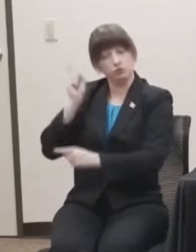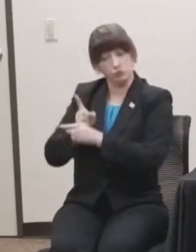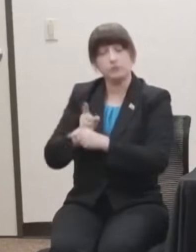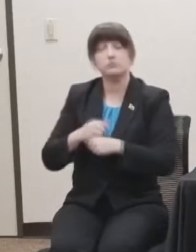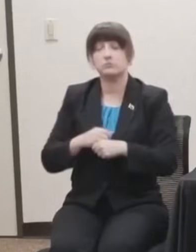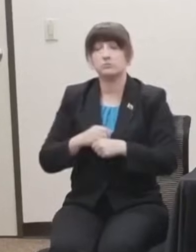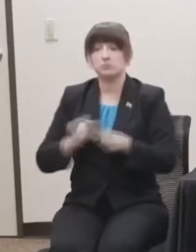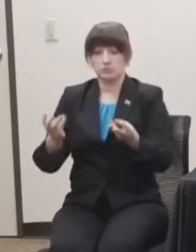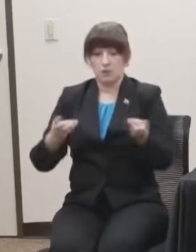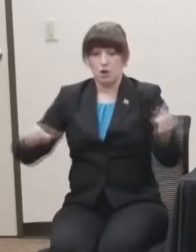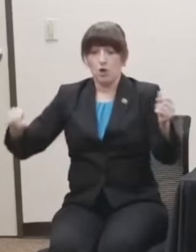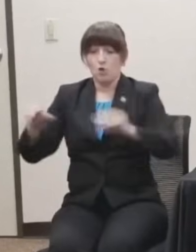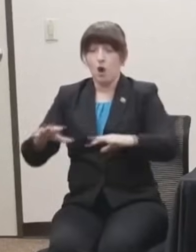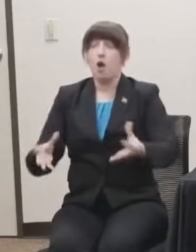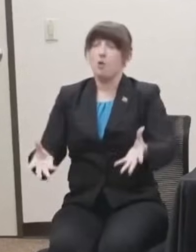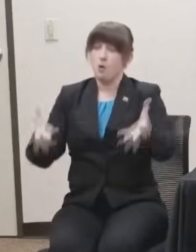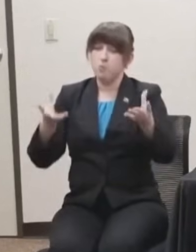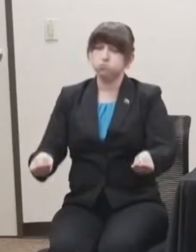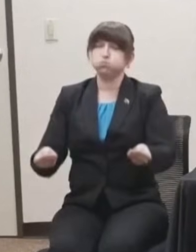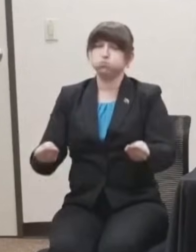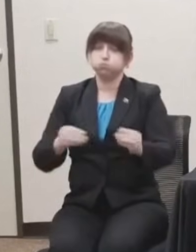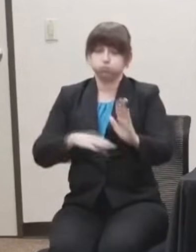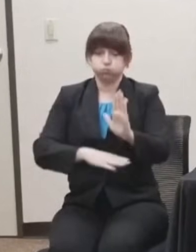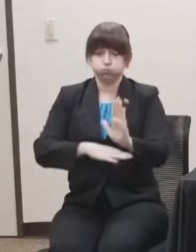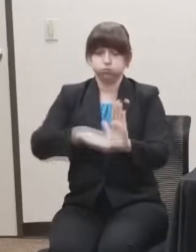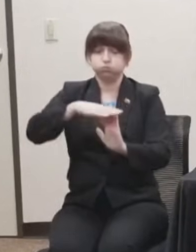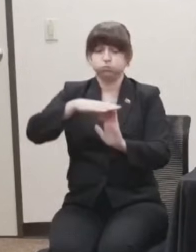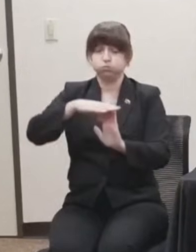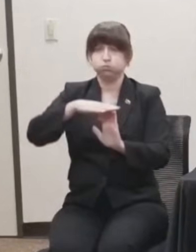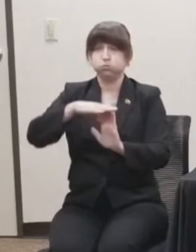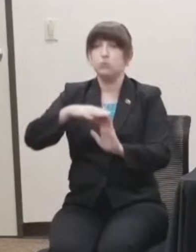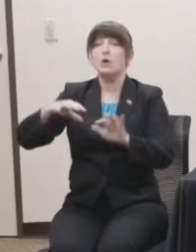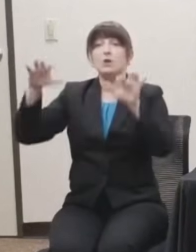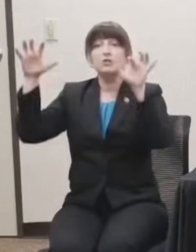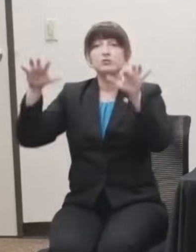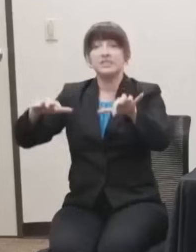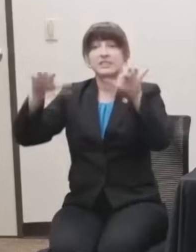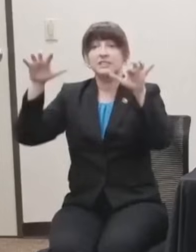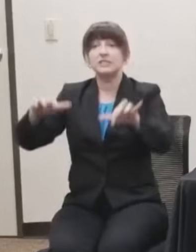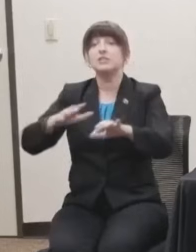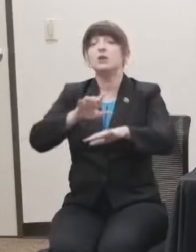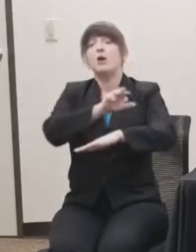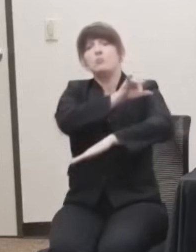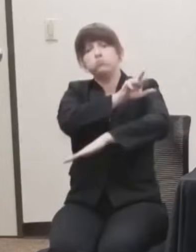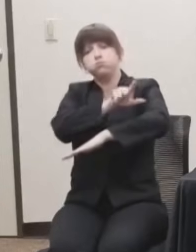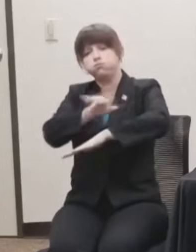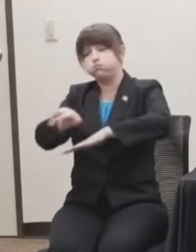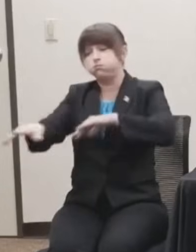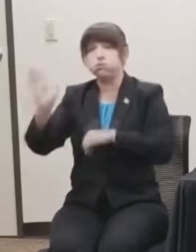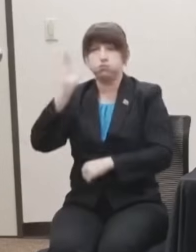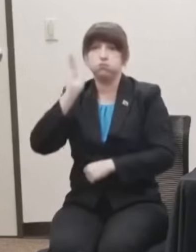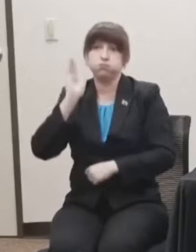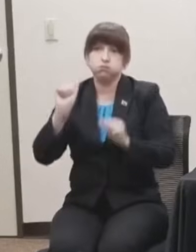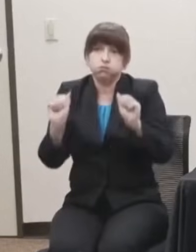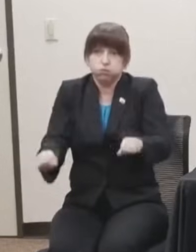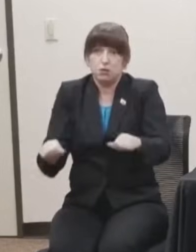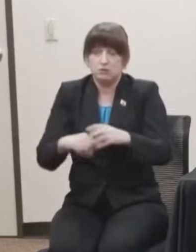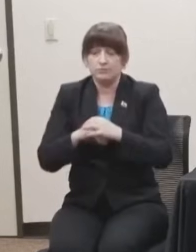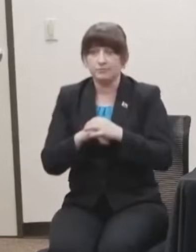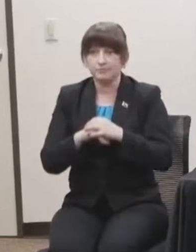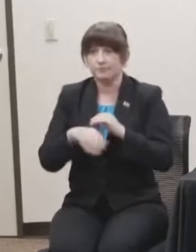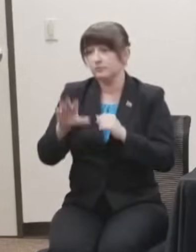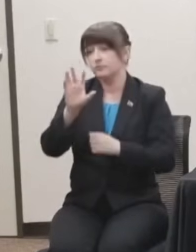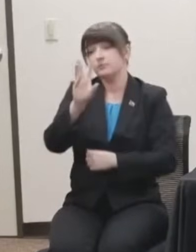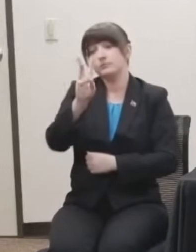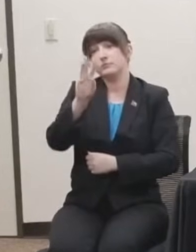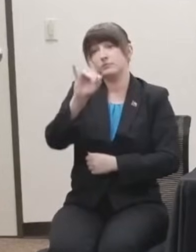bit of rainfall and watershed can cause issues. Williamson County is well aware of that. The ground was saturated. They knew that it